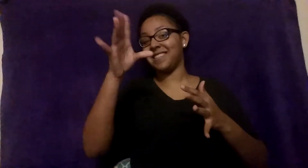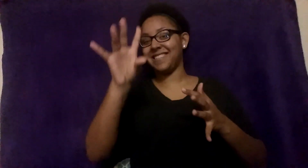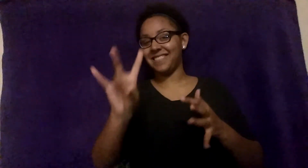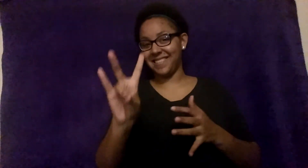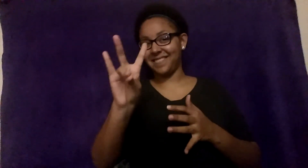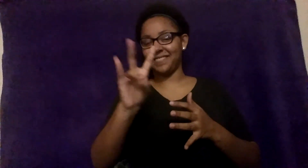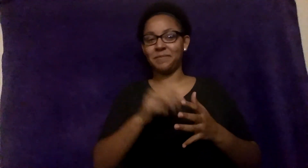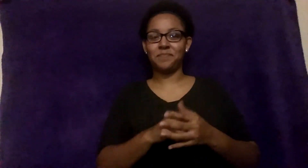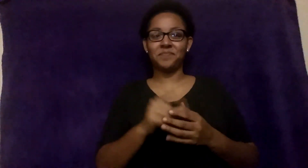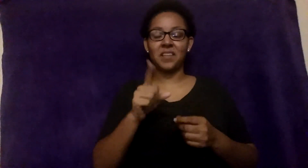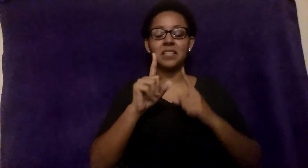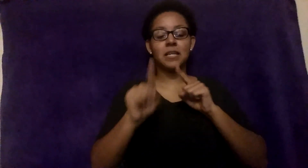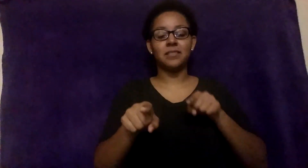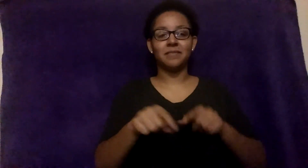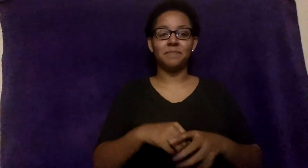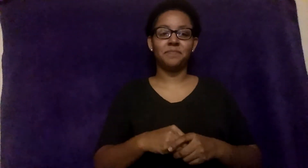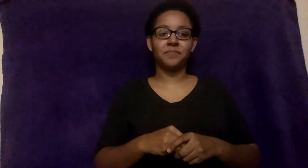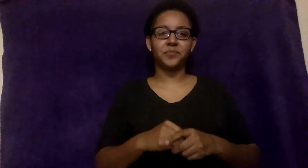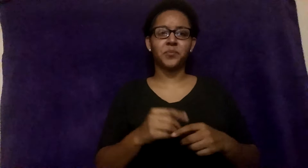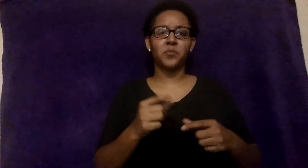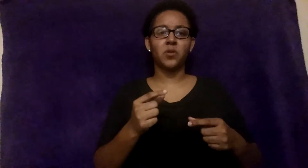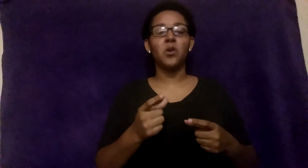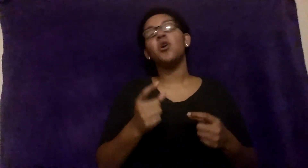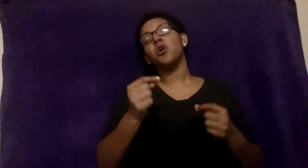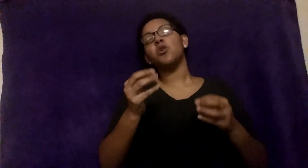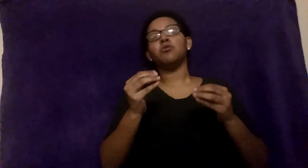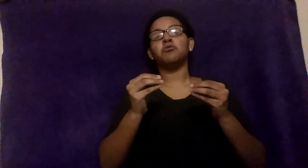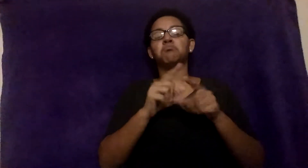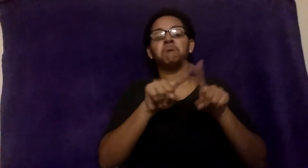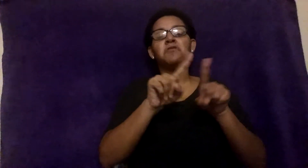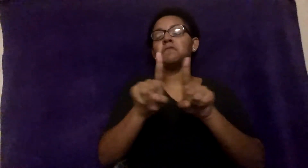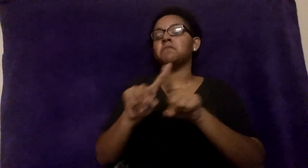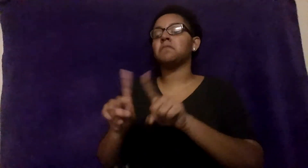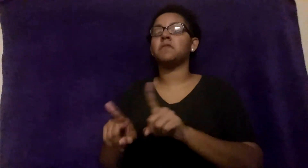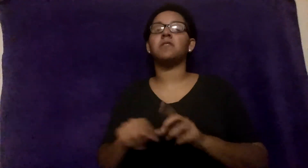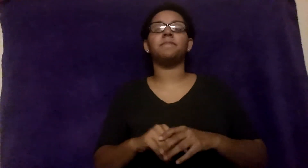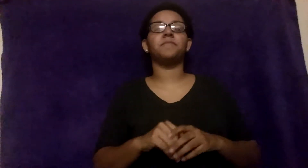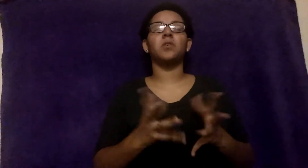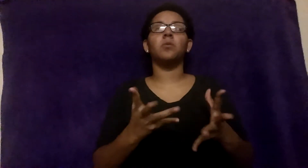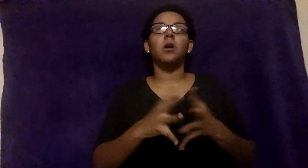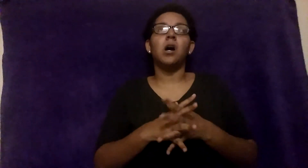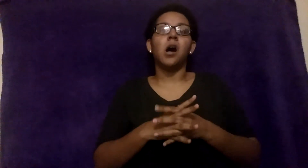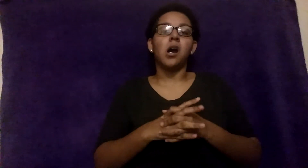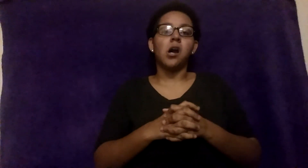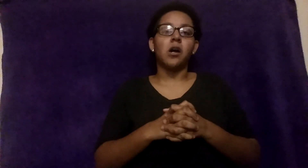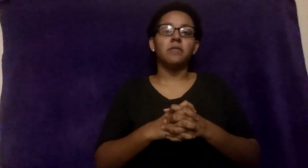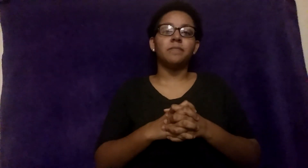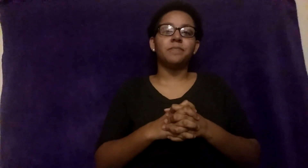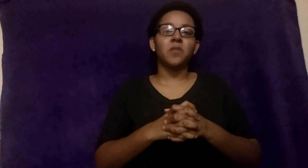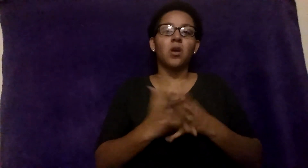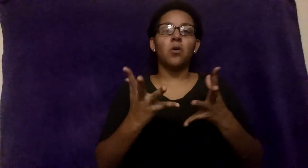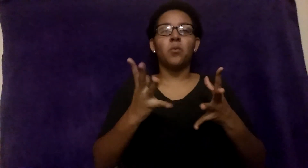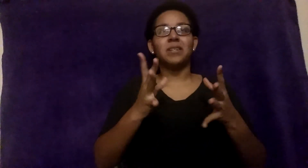answer. We could do a couple of different ones. We could say, what if I asked you what 8 plus 1